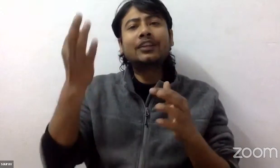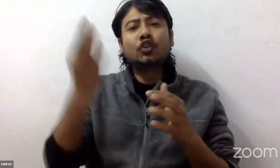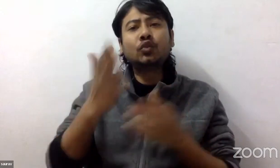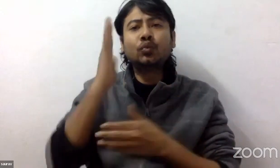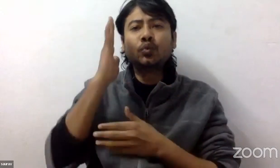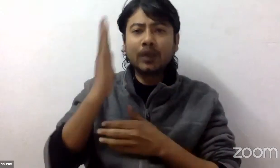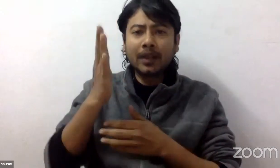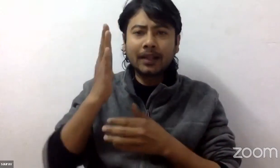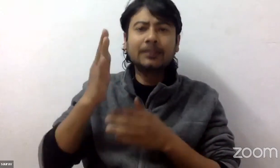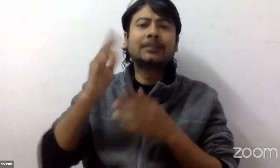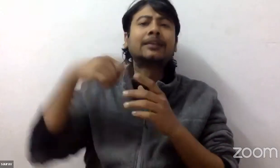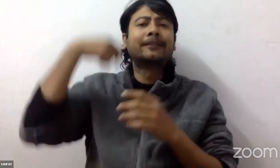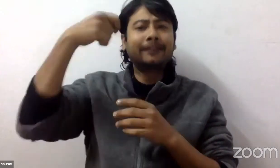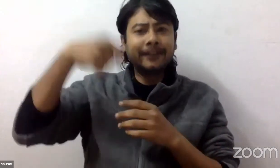So I hope it is okay.